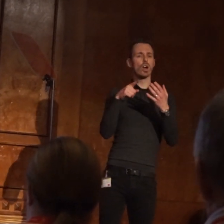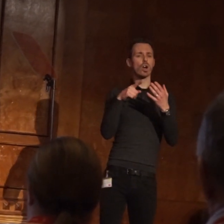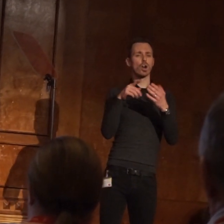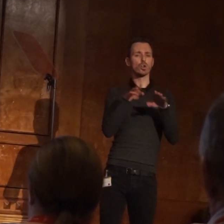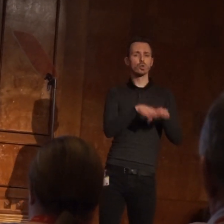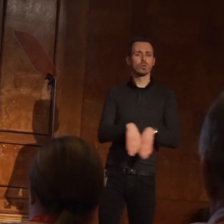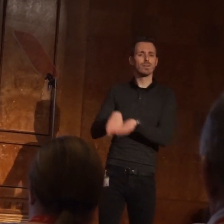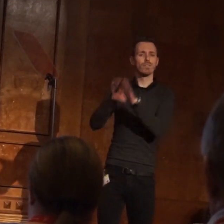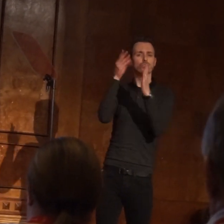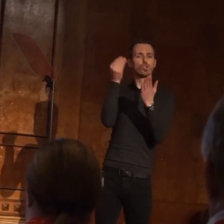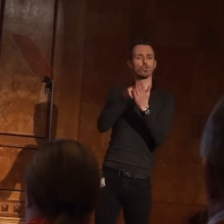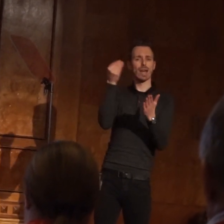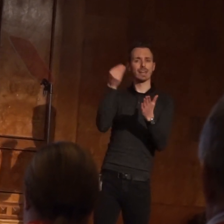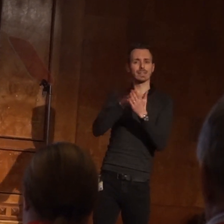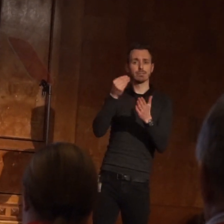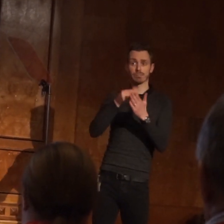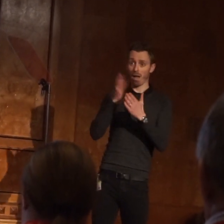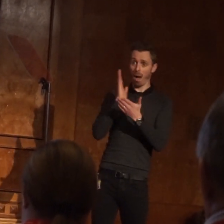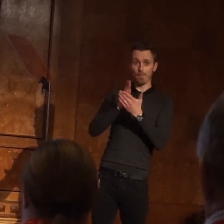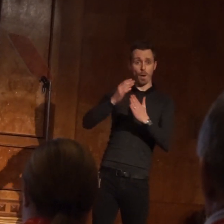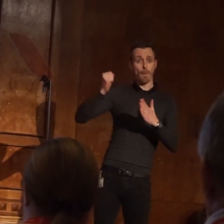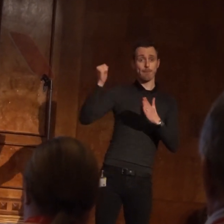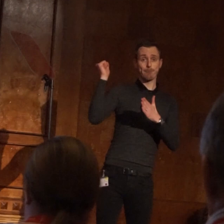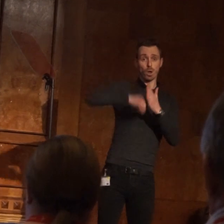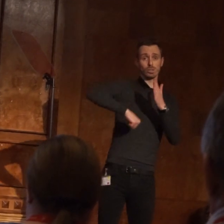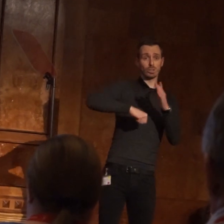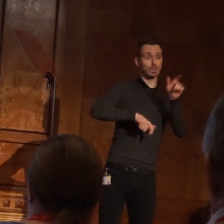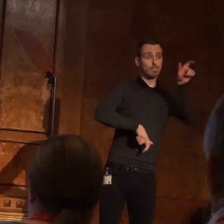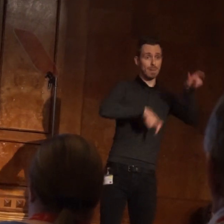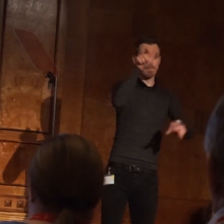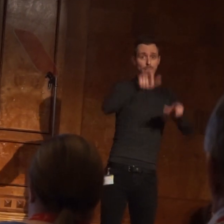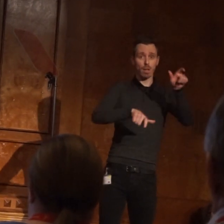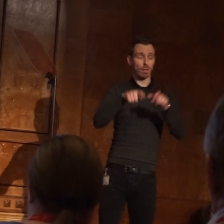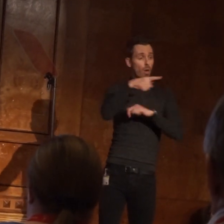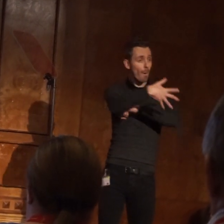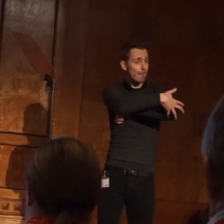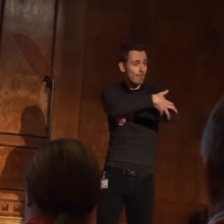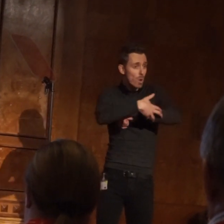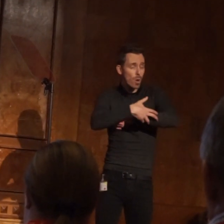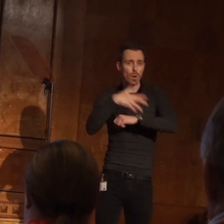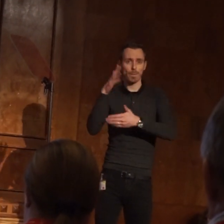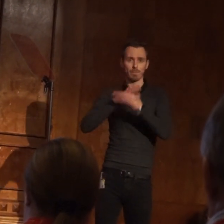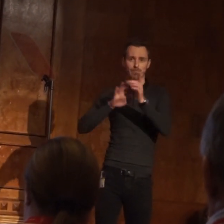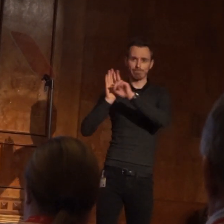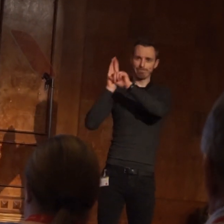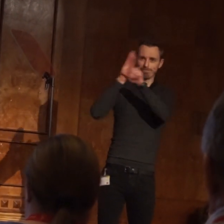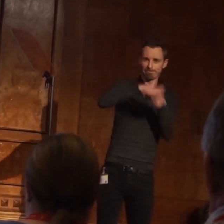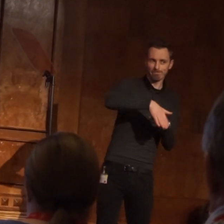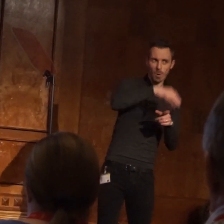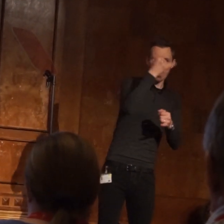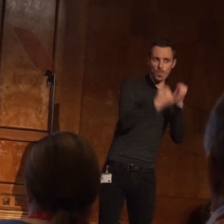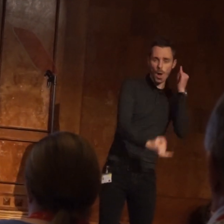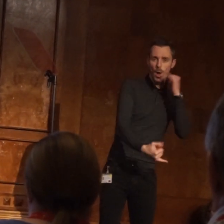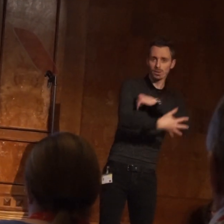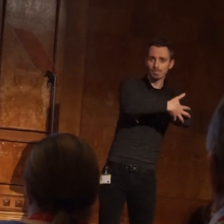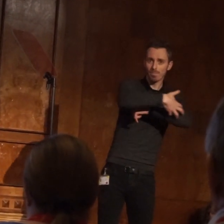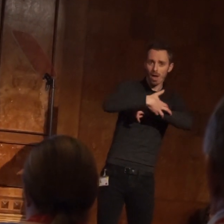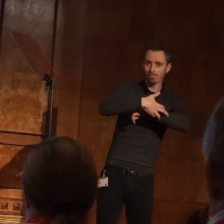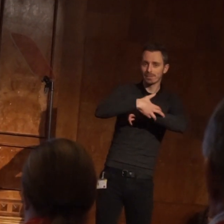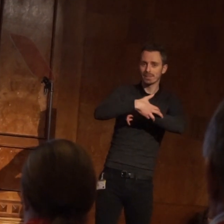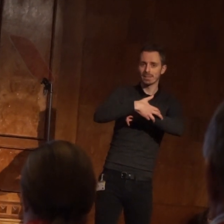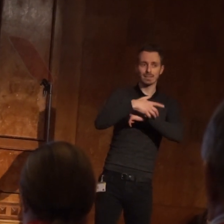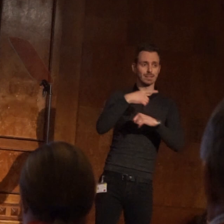punishes people for no other reason than being poor and forces them into further poverty, further